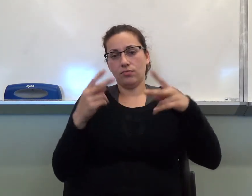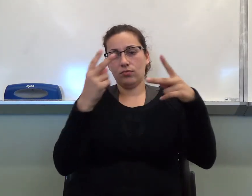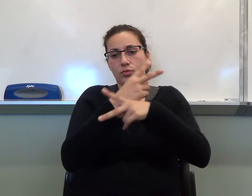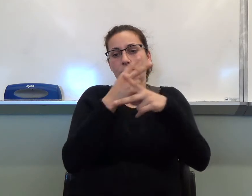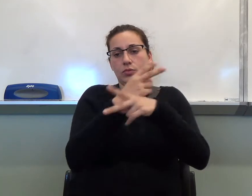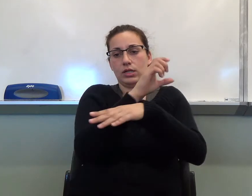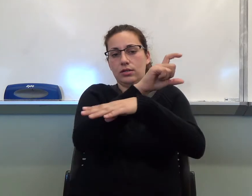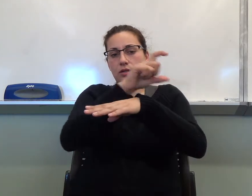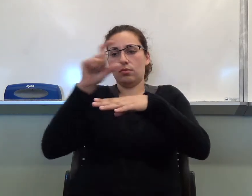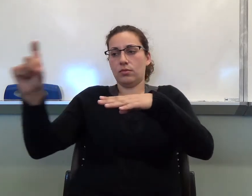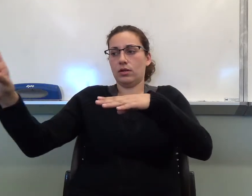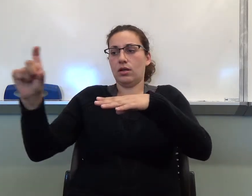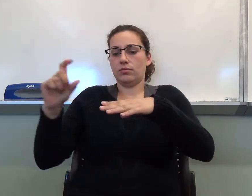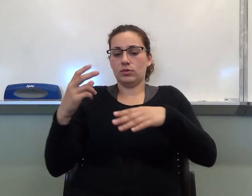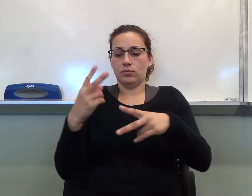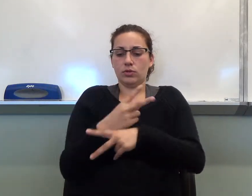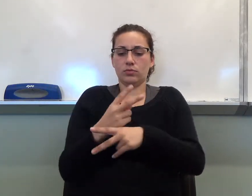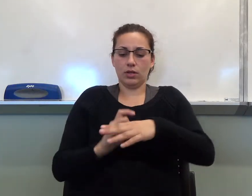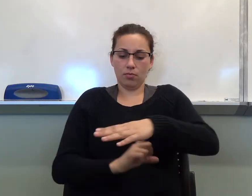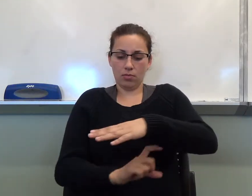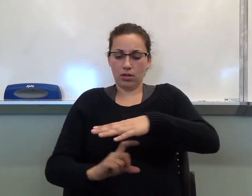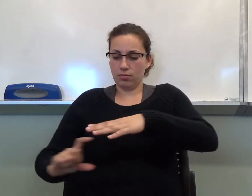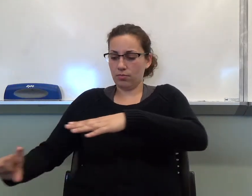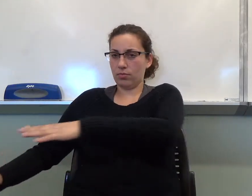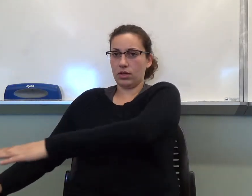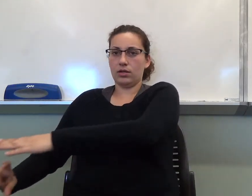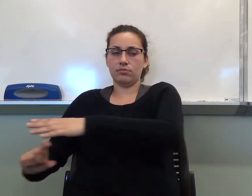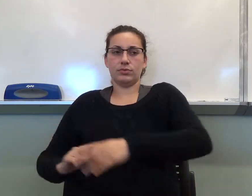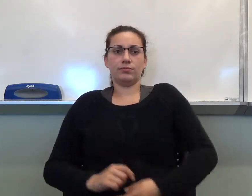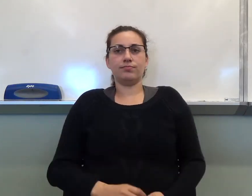bottoms, and that's going to be in ounces.